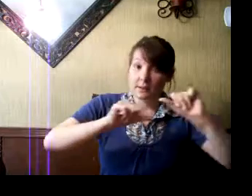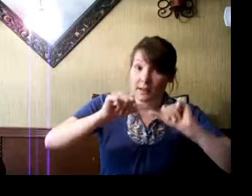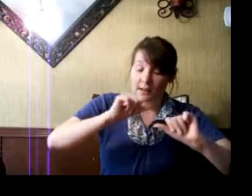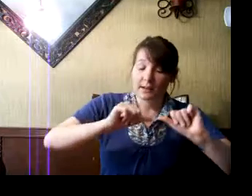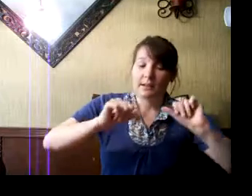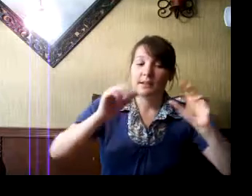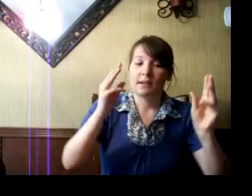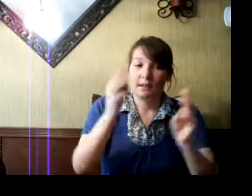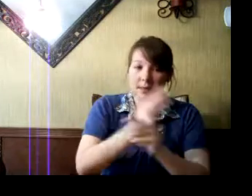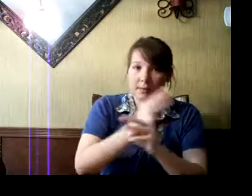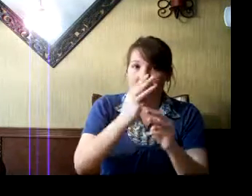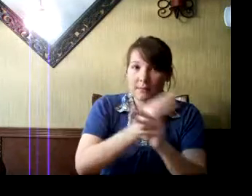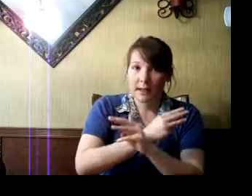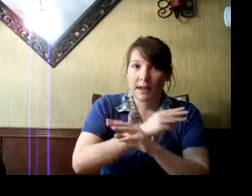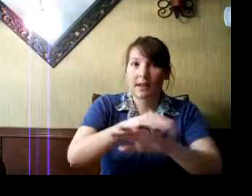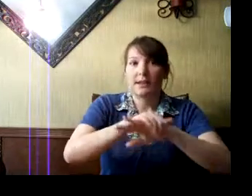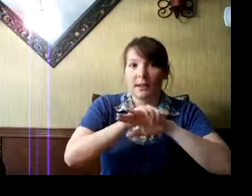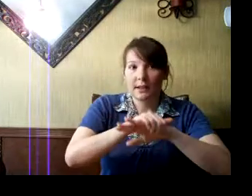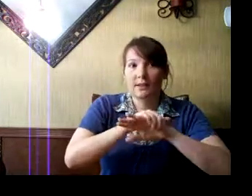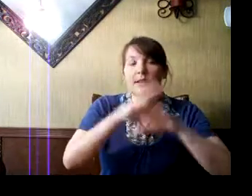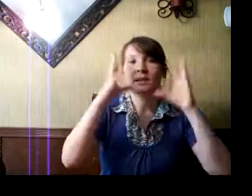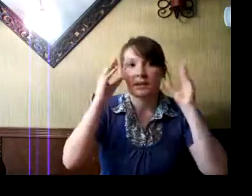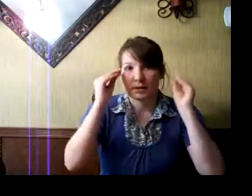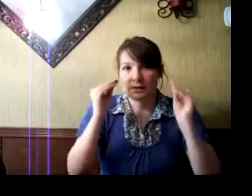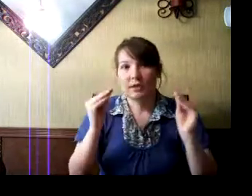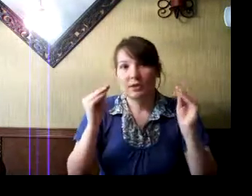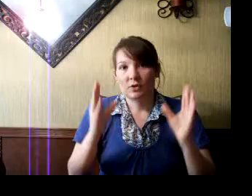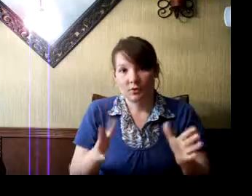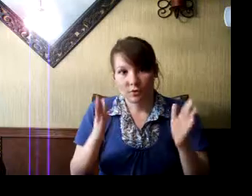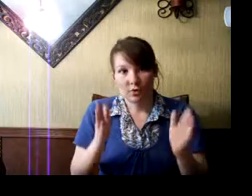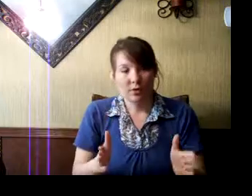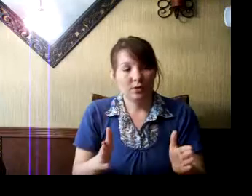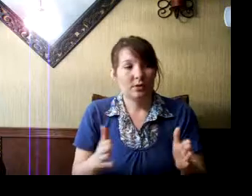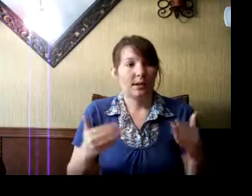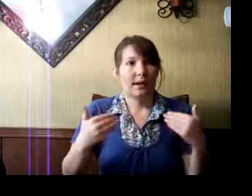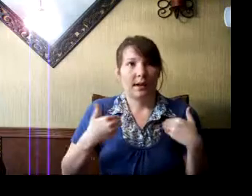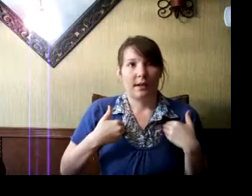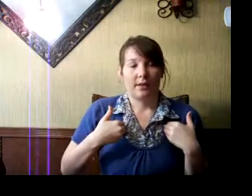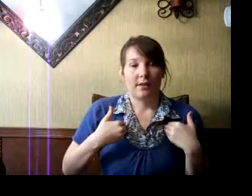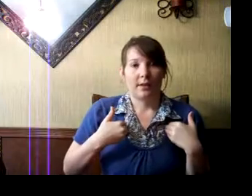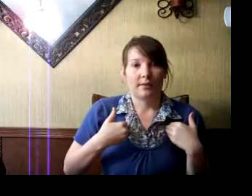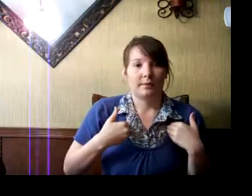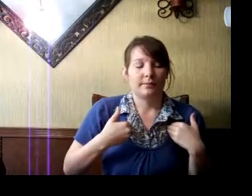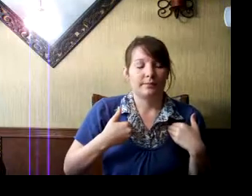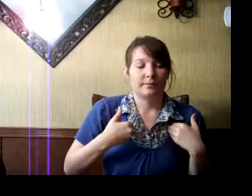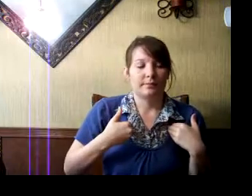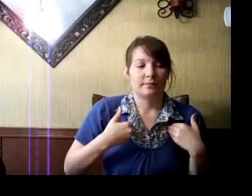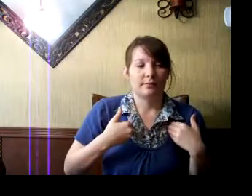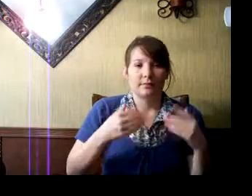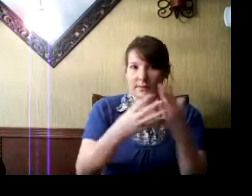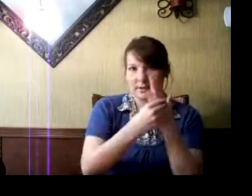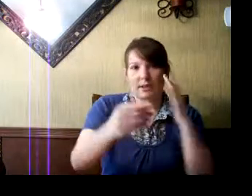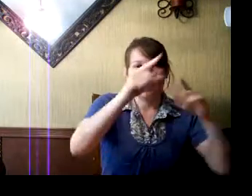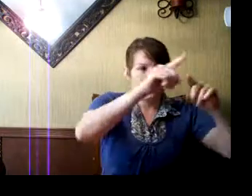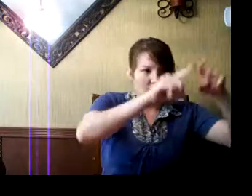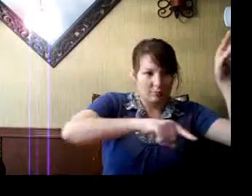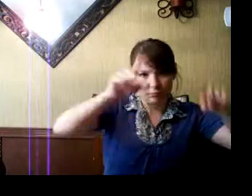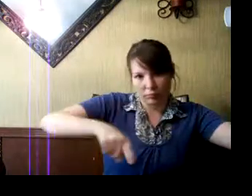or for an English teacher. So as a social science teacher, or a social studies teacher, I'm going to find those skills that are important to my